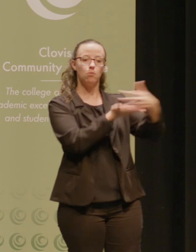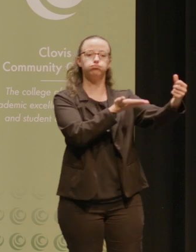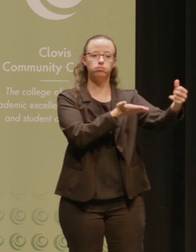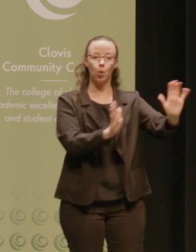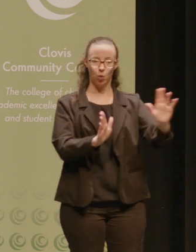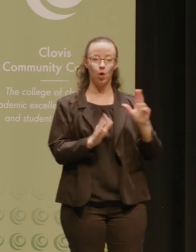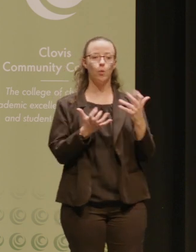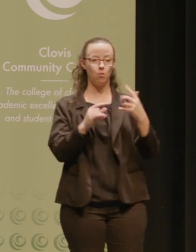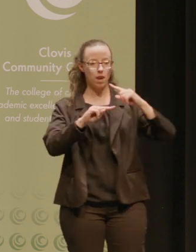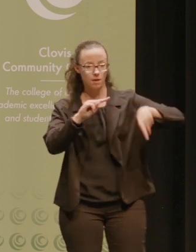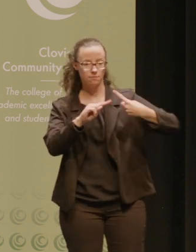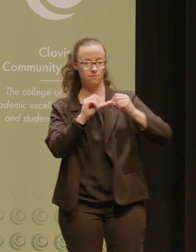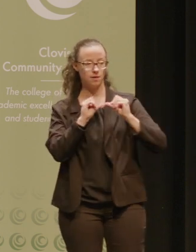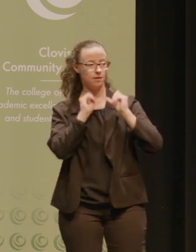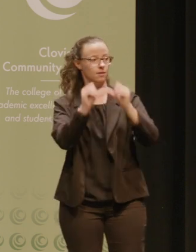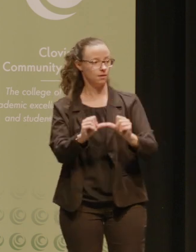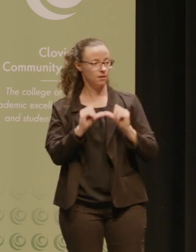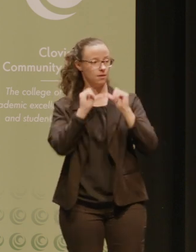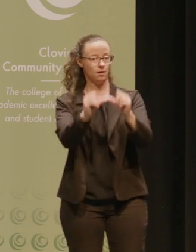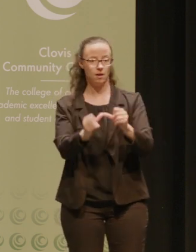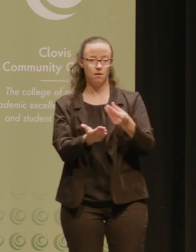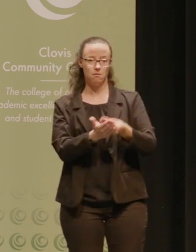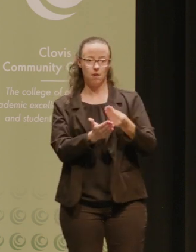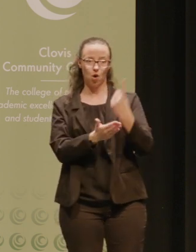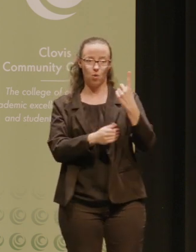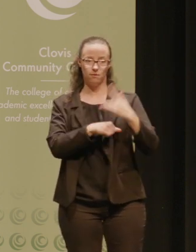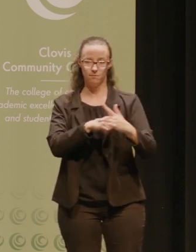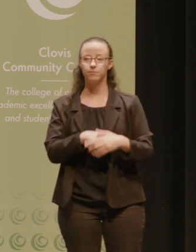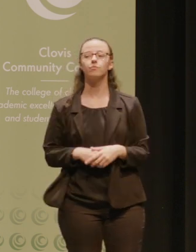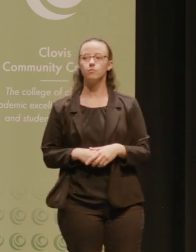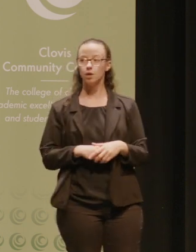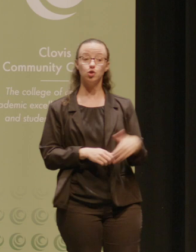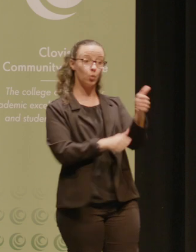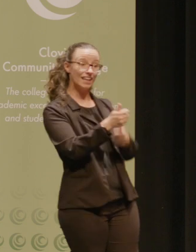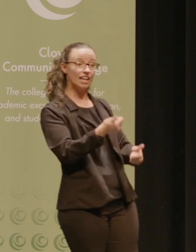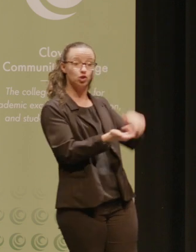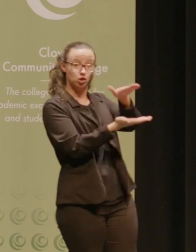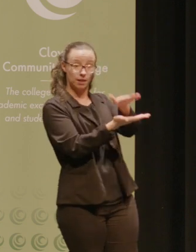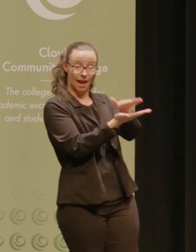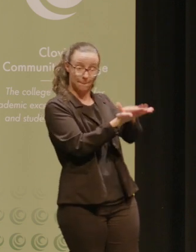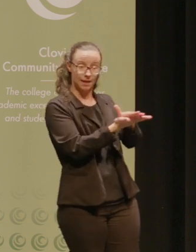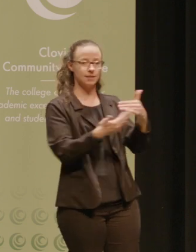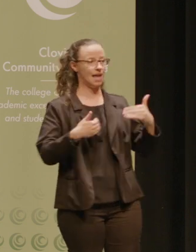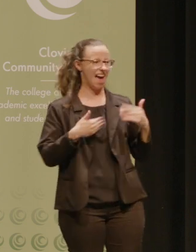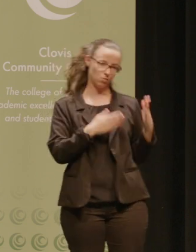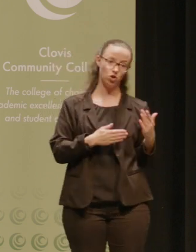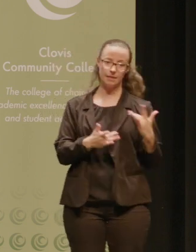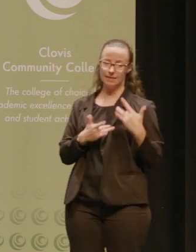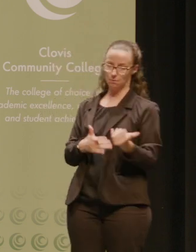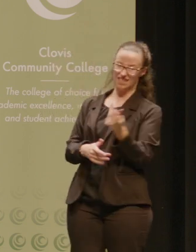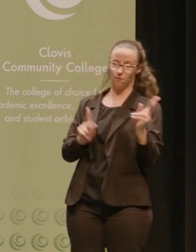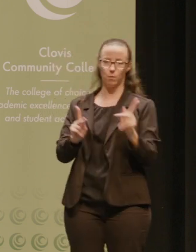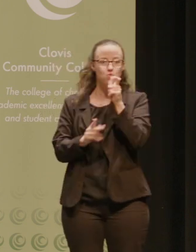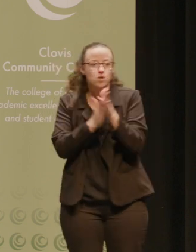that keeps going and going and going. And that's the other thing we're going to talk about. Each one of your campuses has someone, many people who are